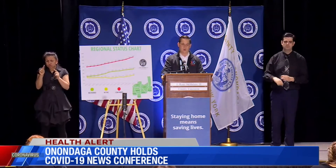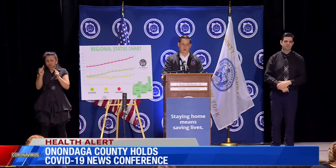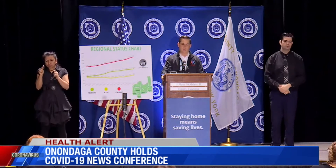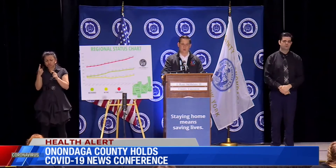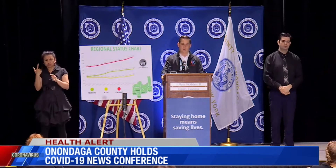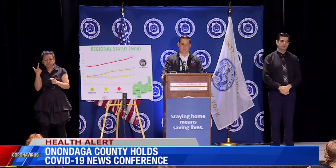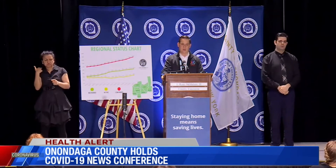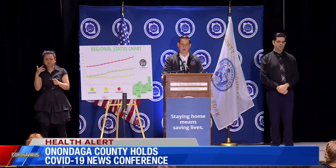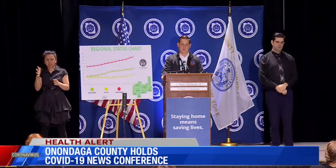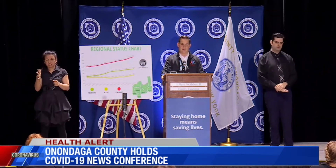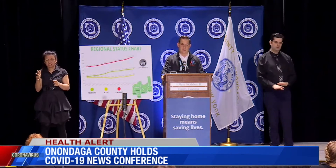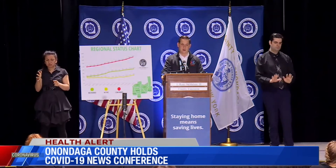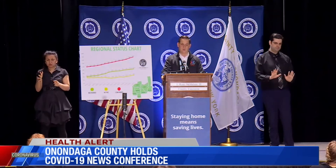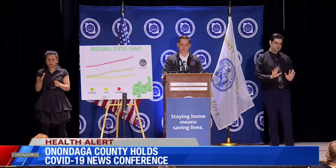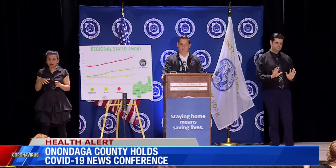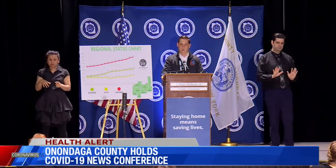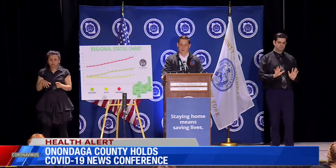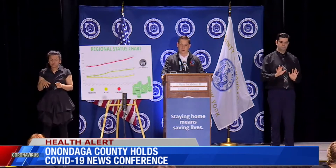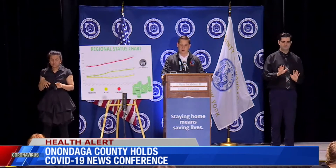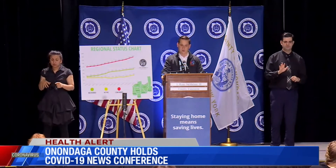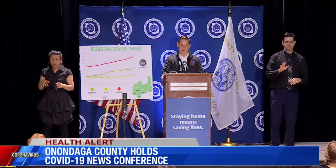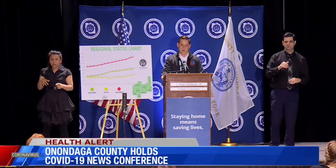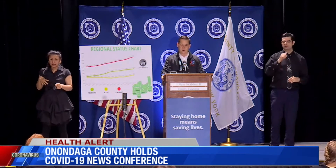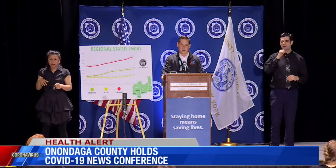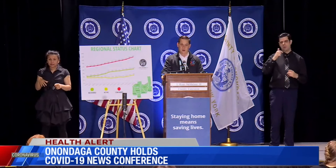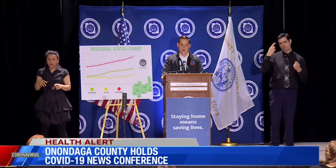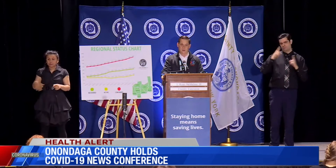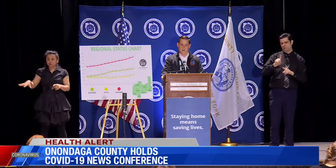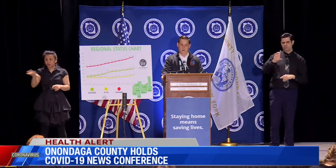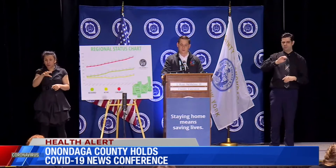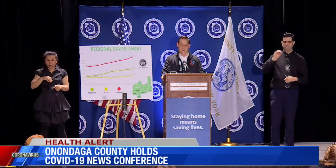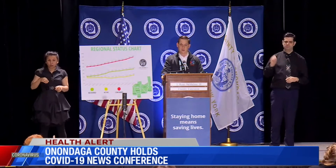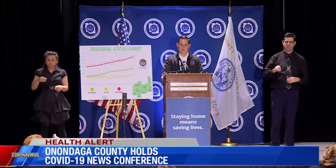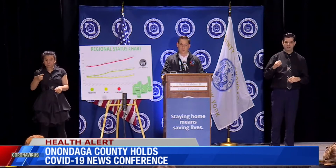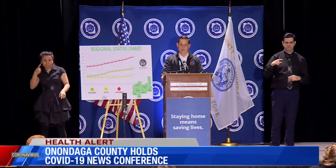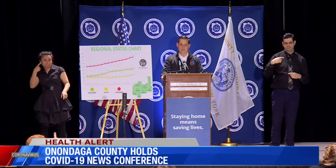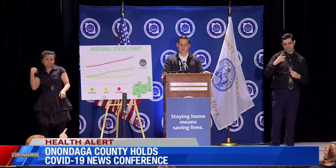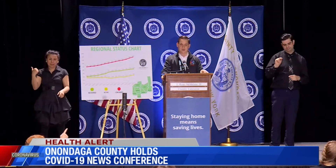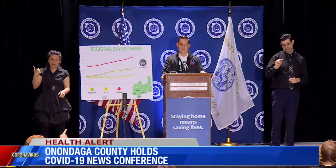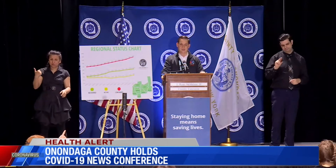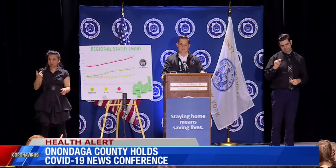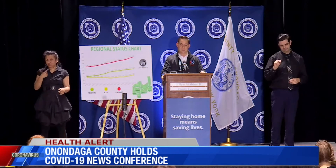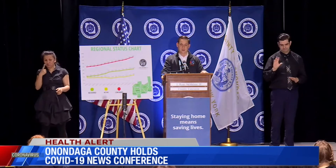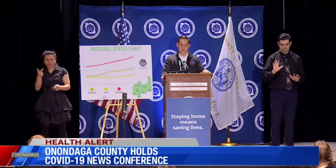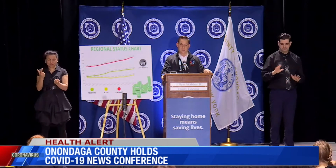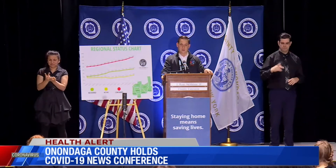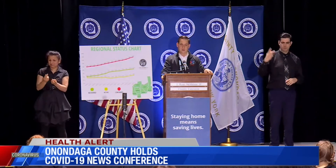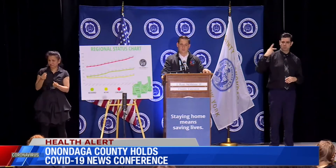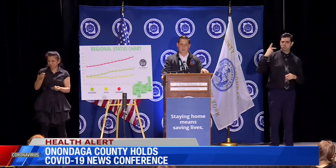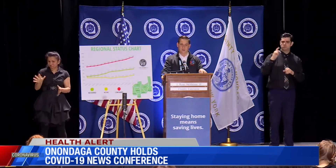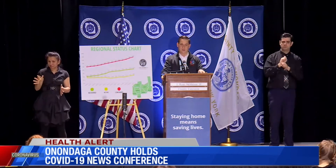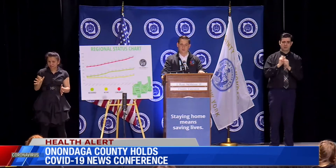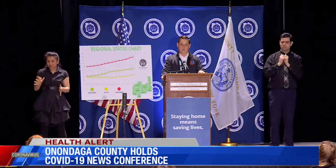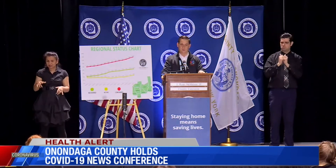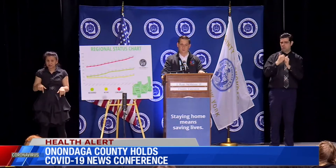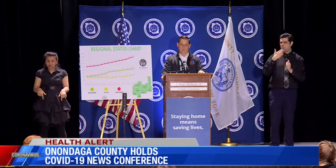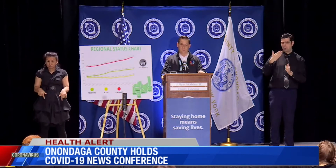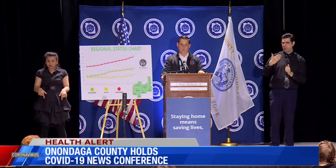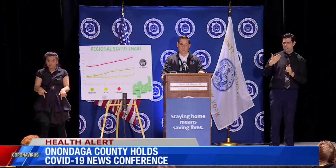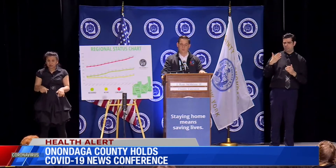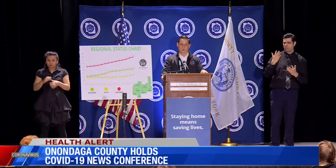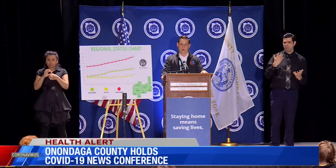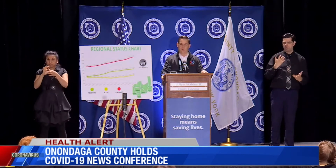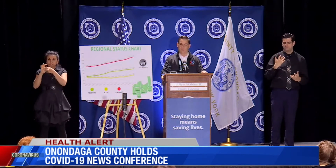of New York and the county of Onondaga have worked very well together. And the state of New York has given us the ability